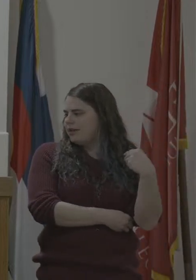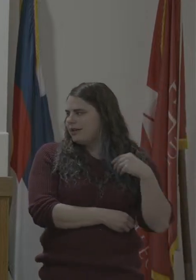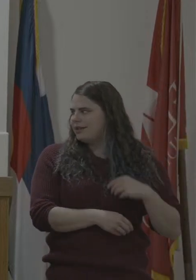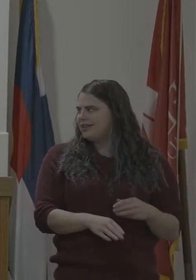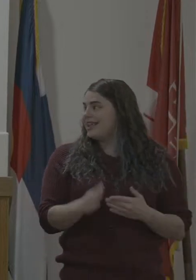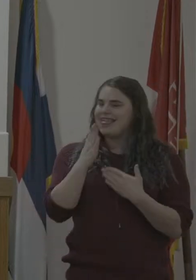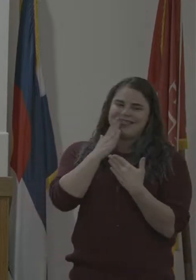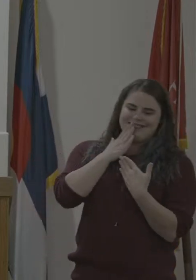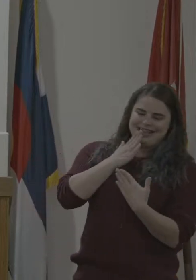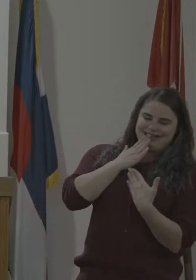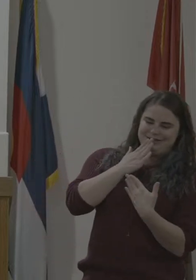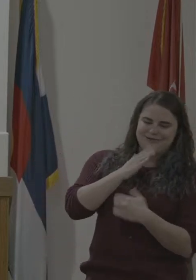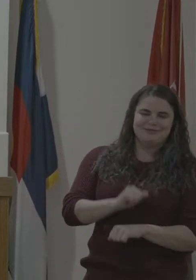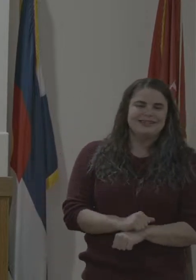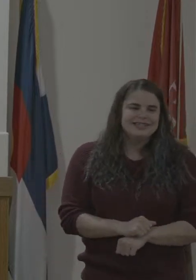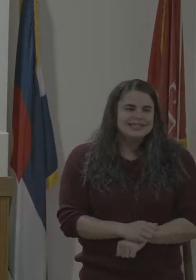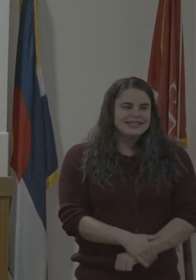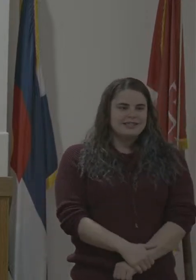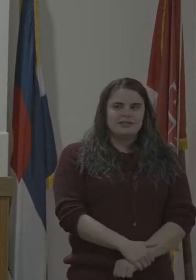Thank you kindly, sir.